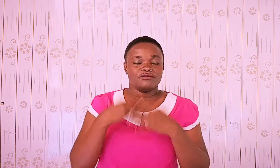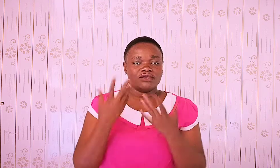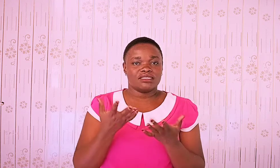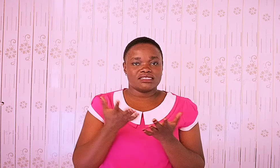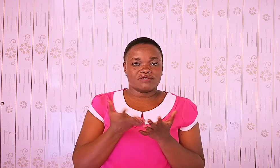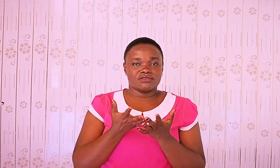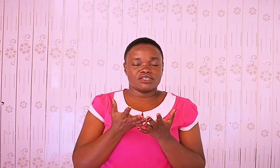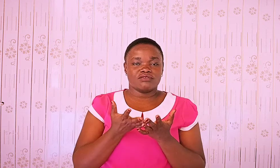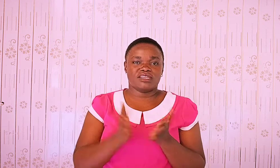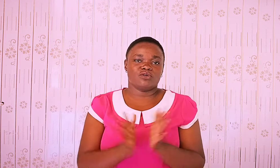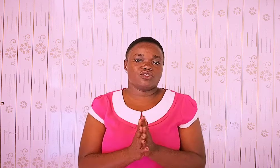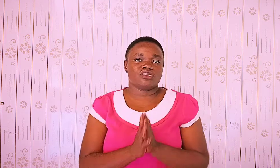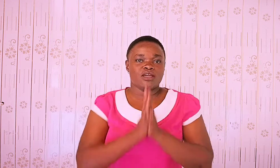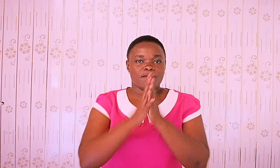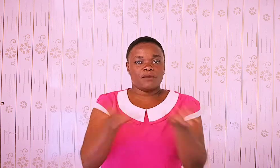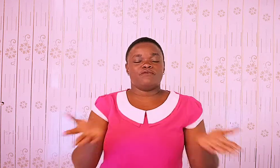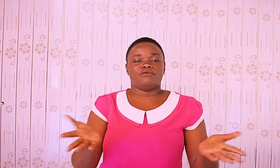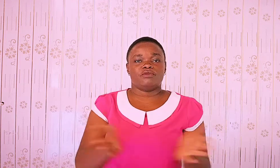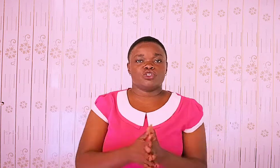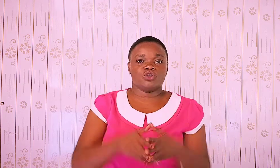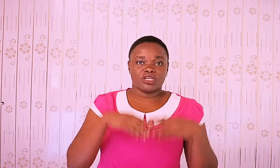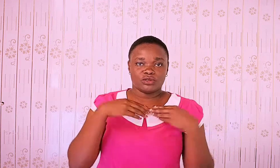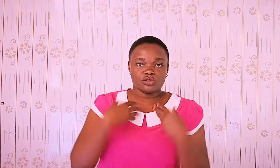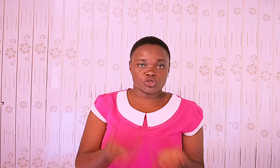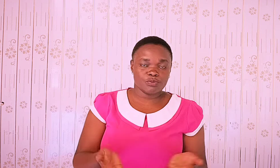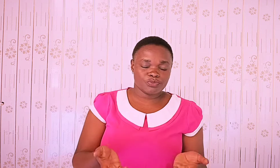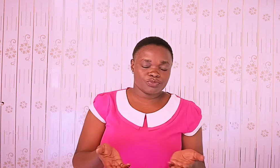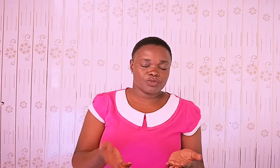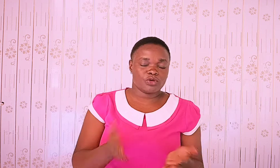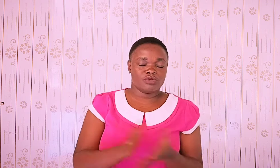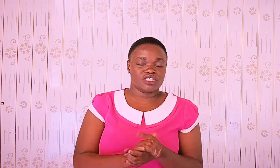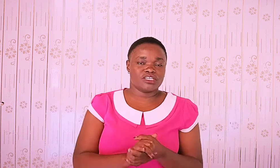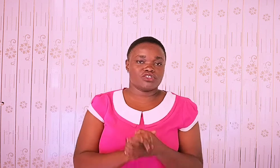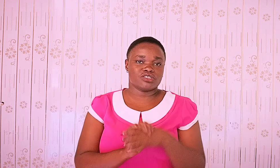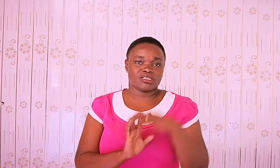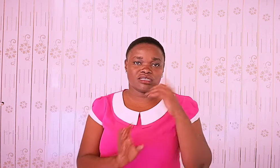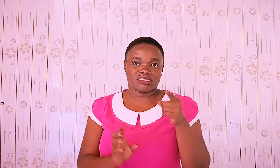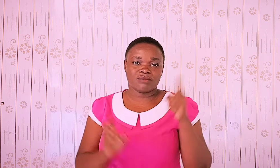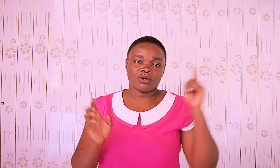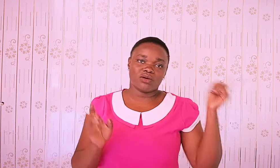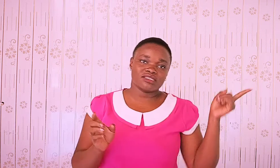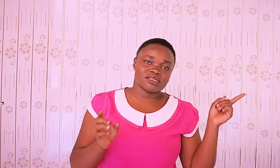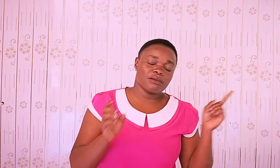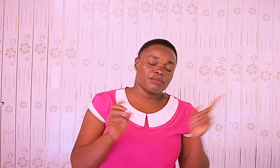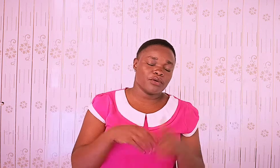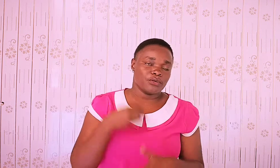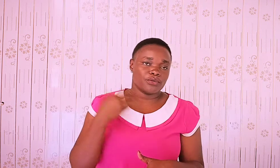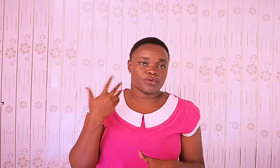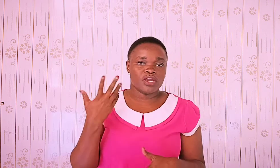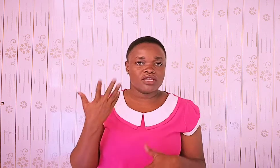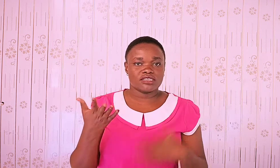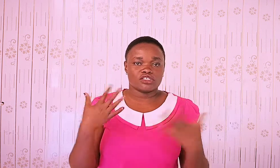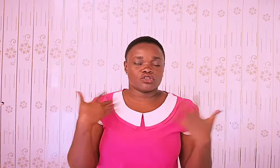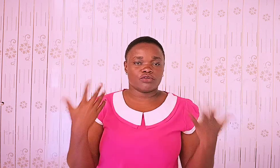feel that I've not given out more information, you can also communicate using that number, WhatsApp or text or